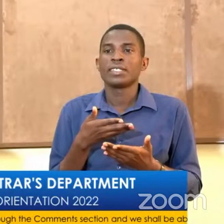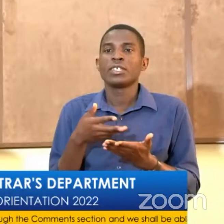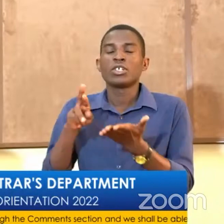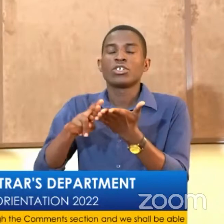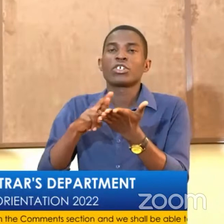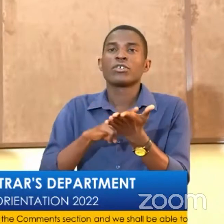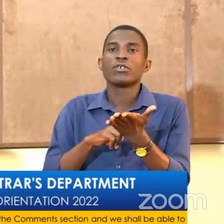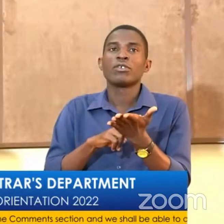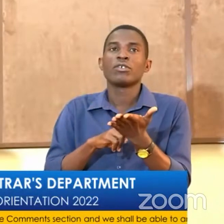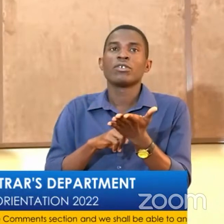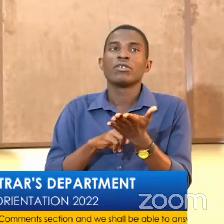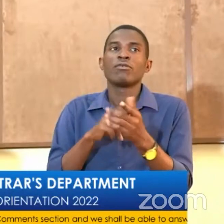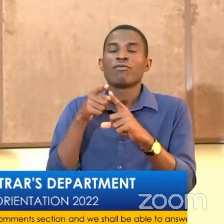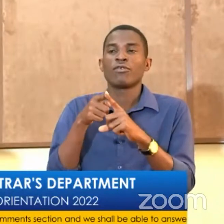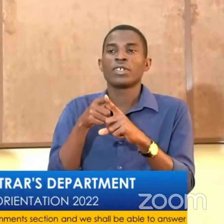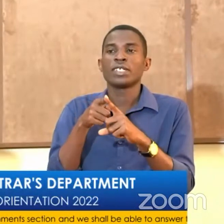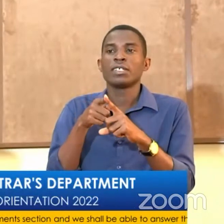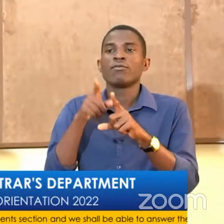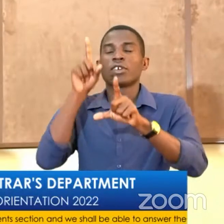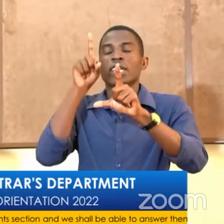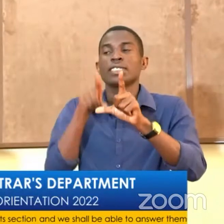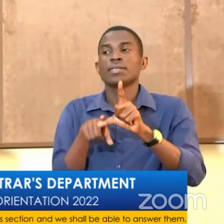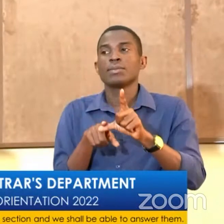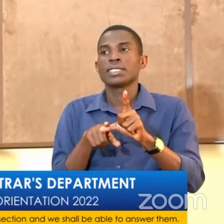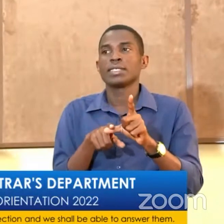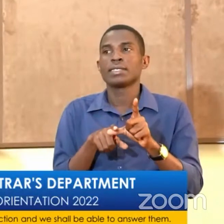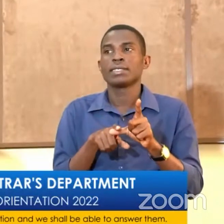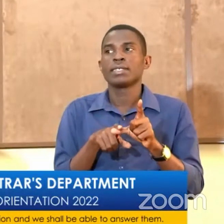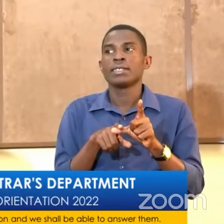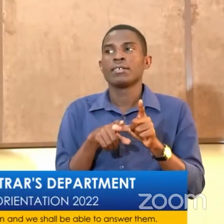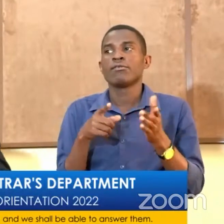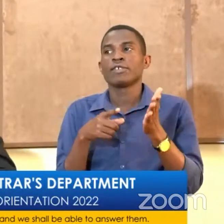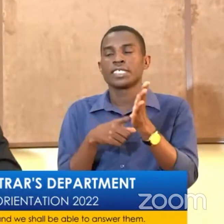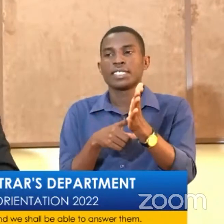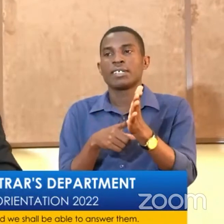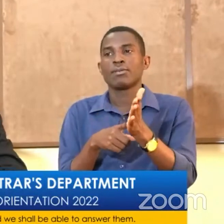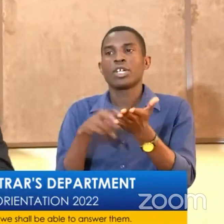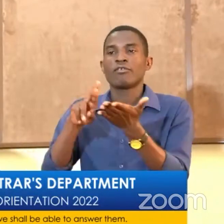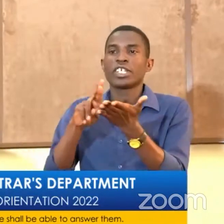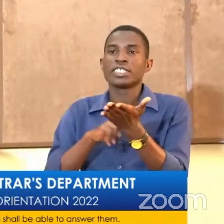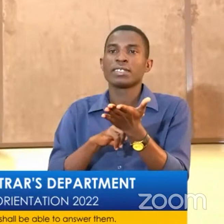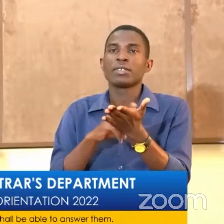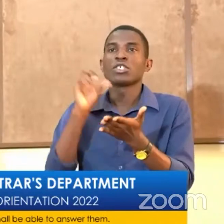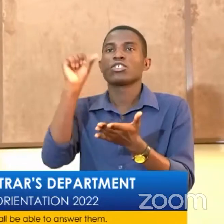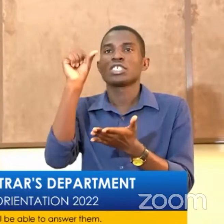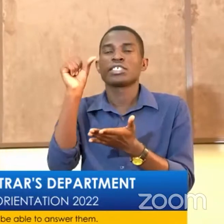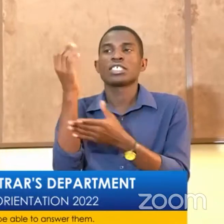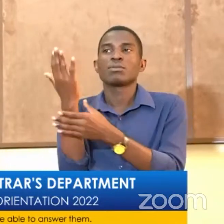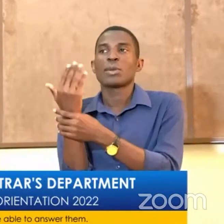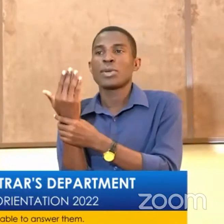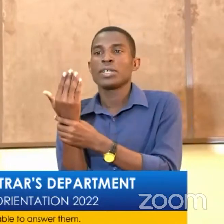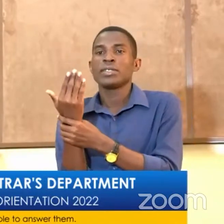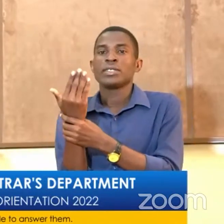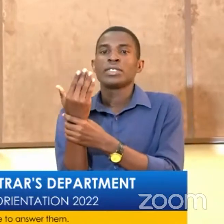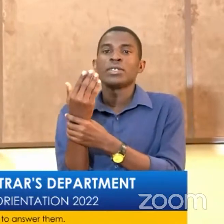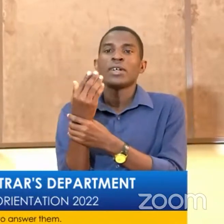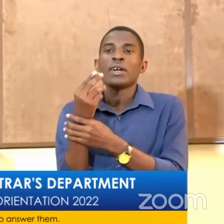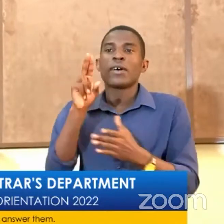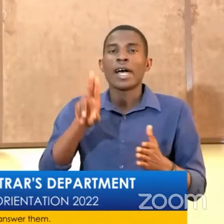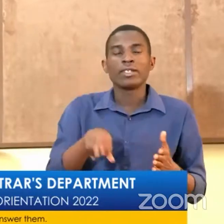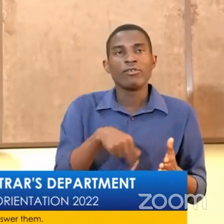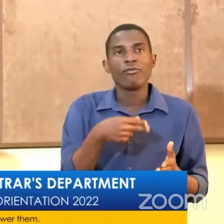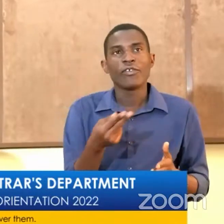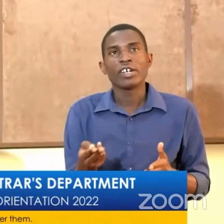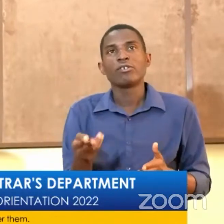registered for that semester. Like you have registered 6 papers and you fail